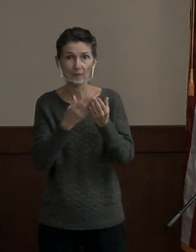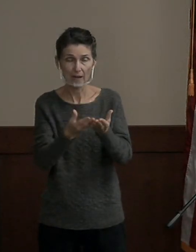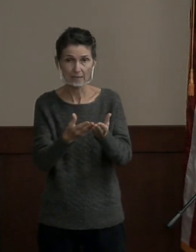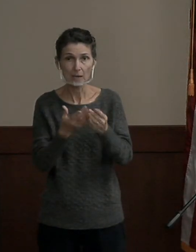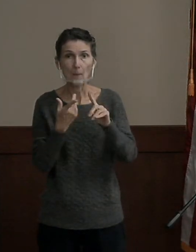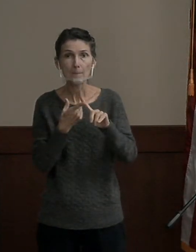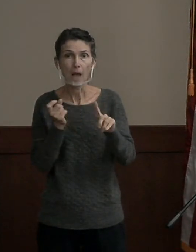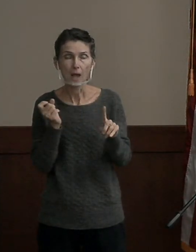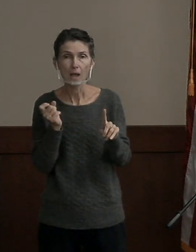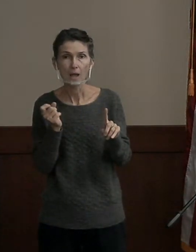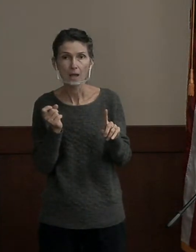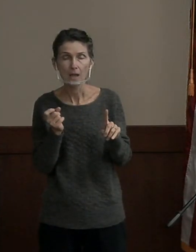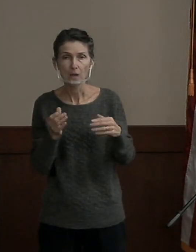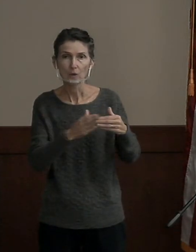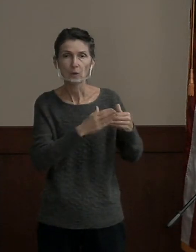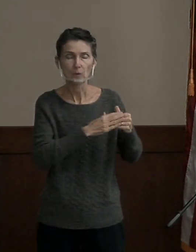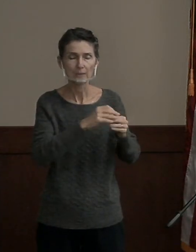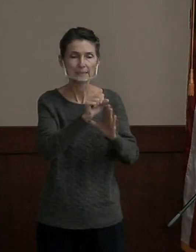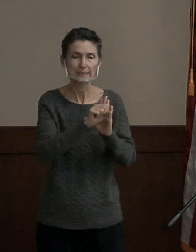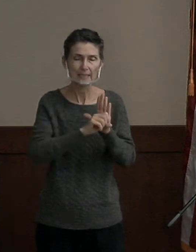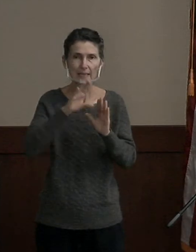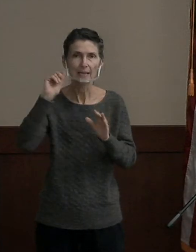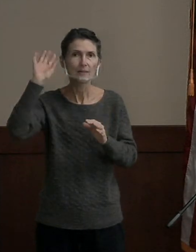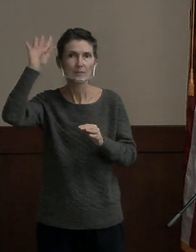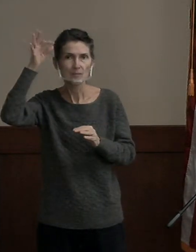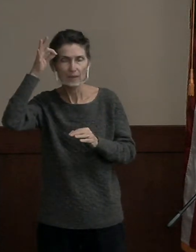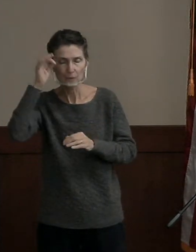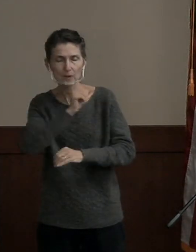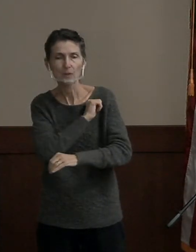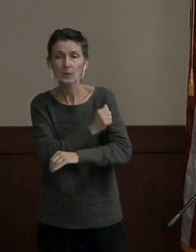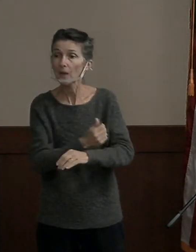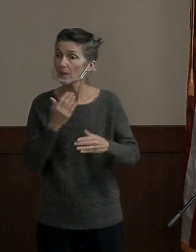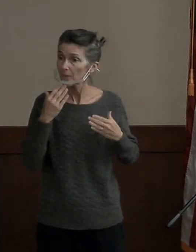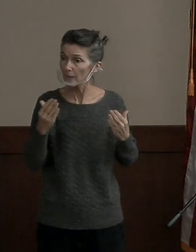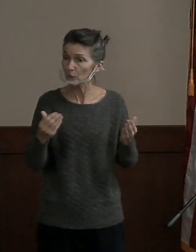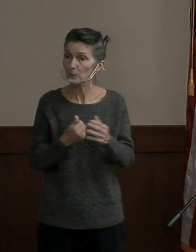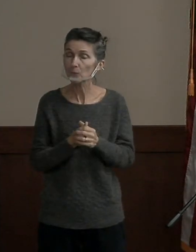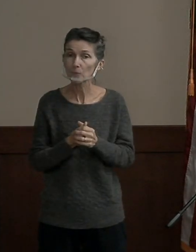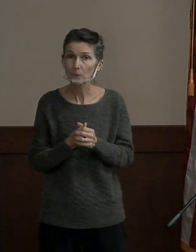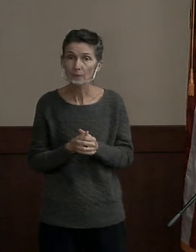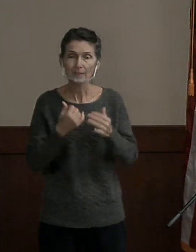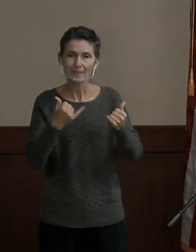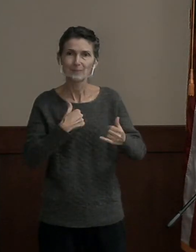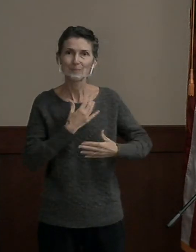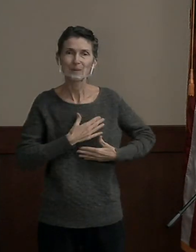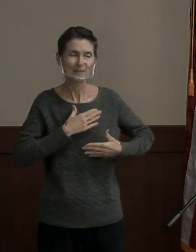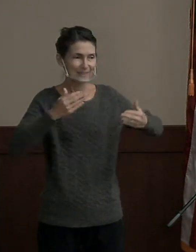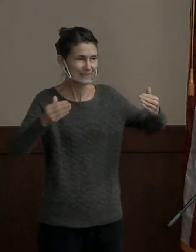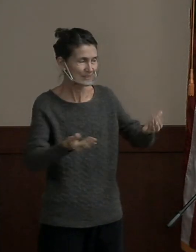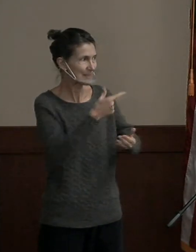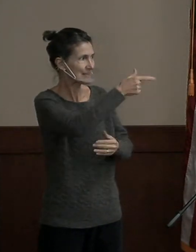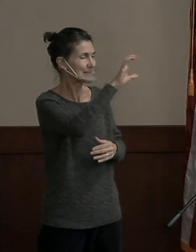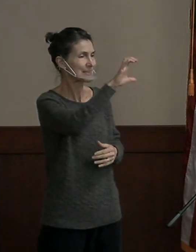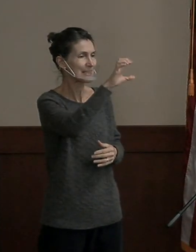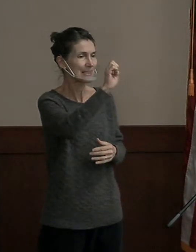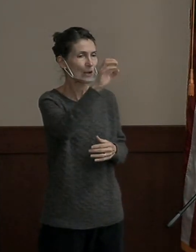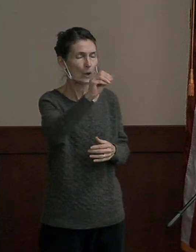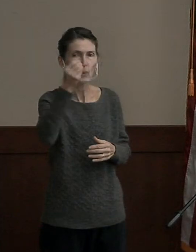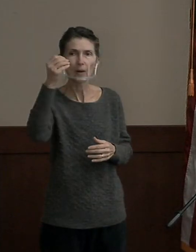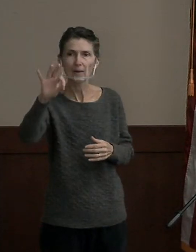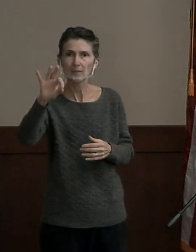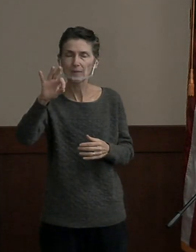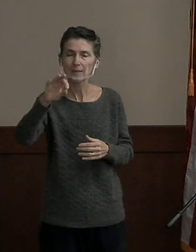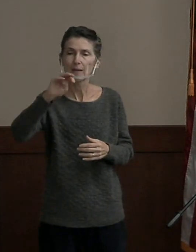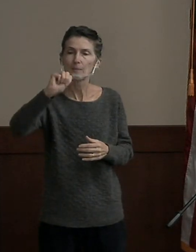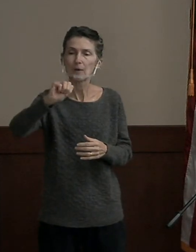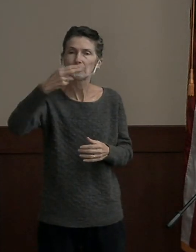by local, state, and federal authorities. Thank you. It's now my pleasure to introduce the CEO of